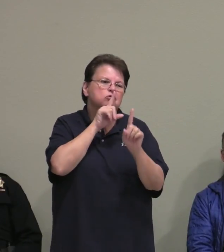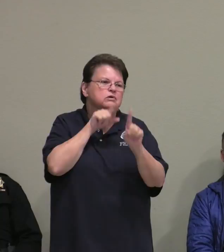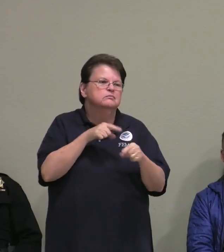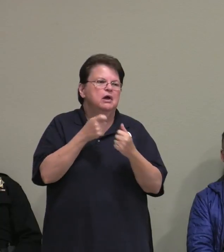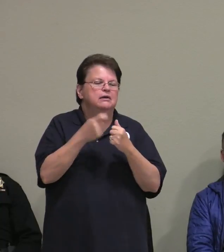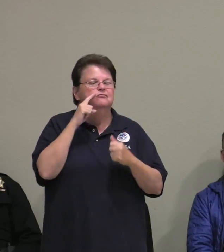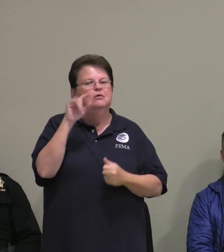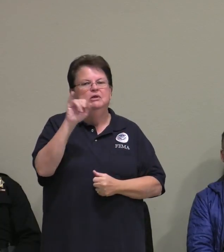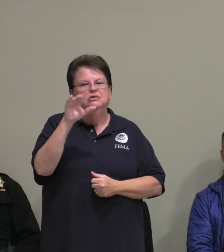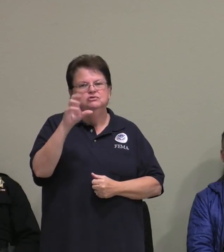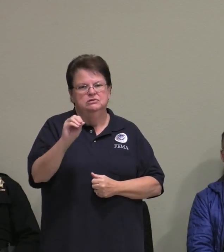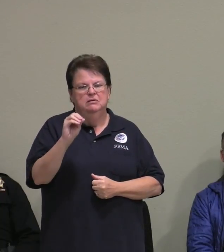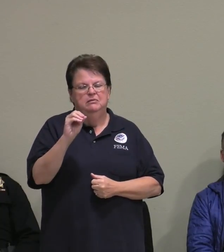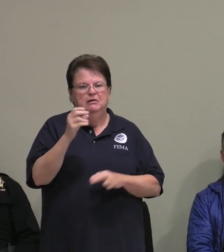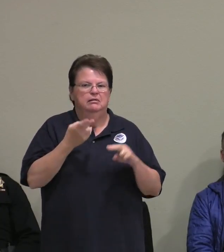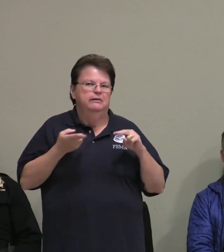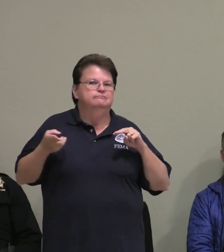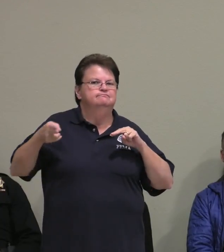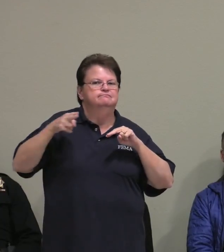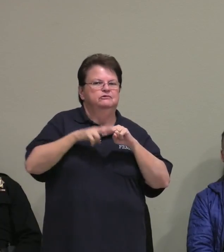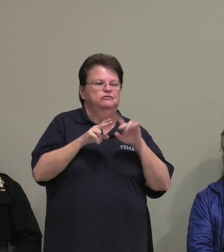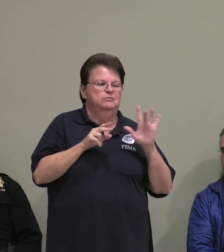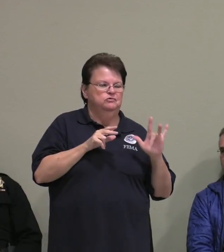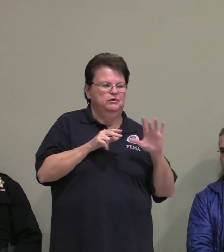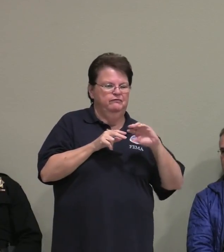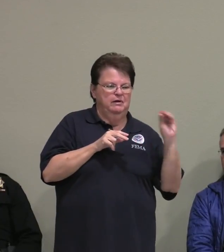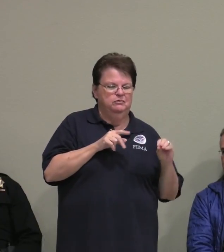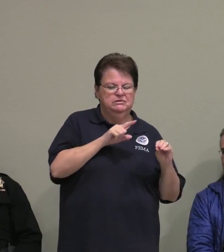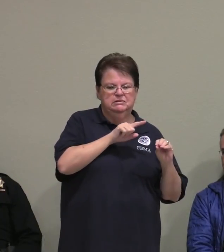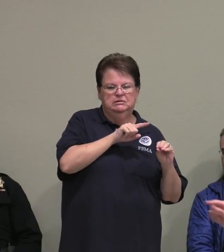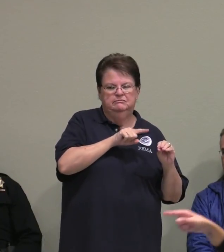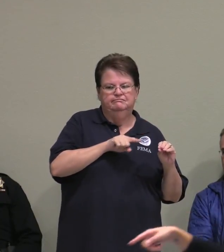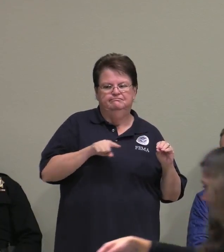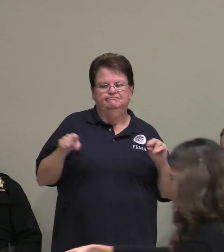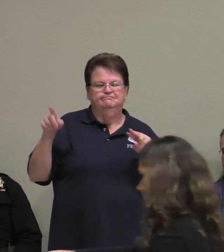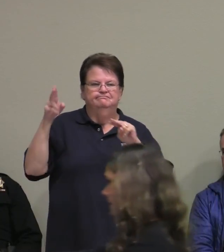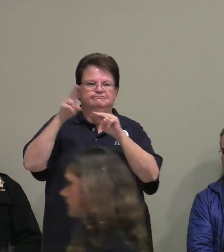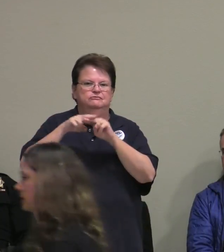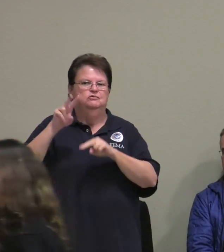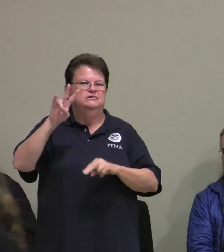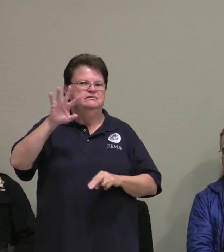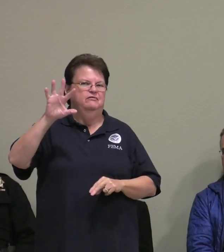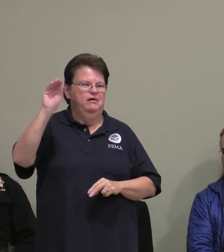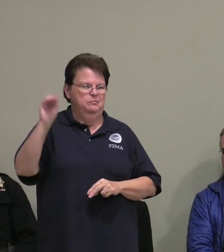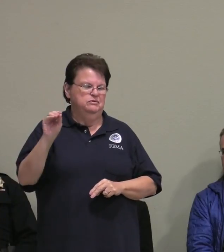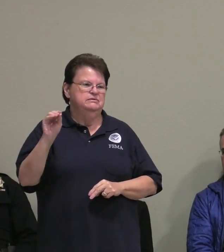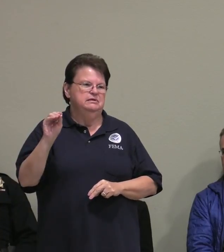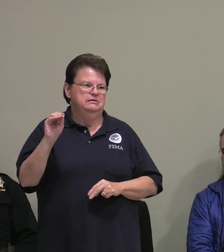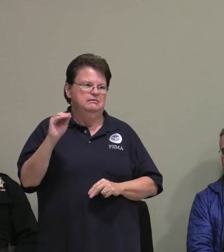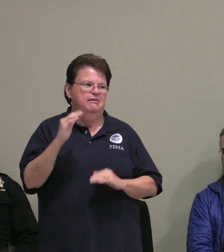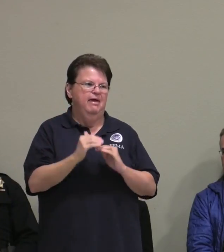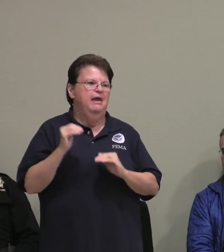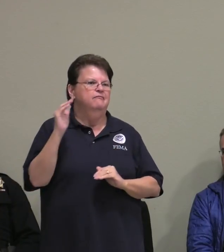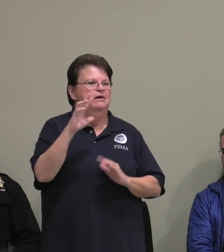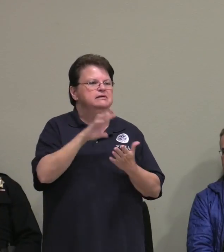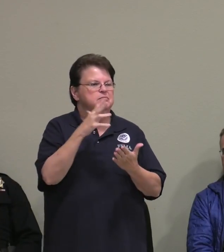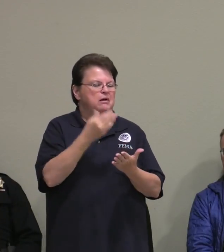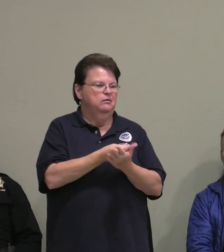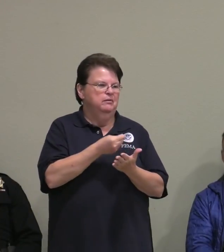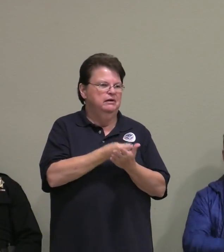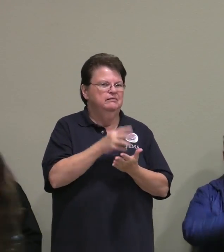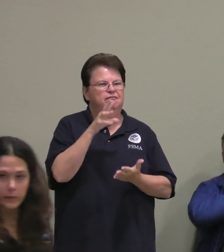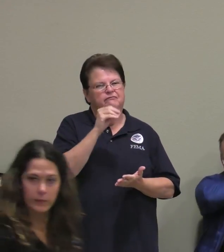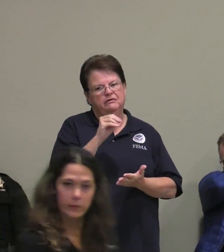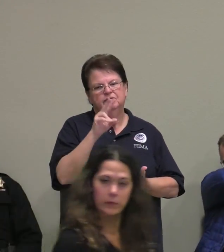insurance companies, and they did up it from the 25% initial advance that they were giving people to a higher amount,